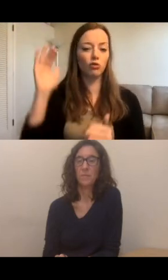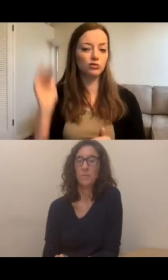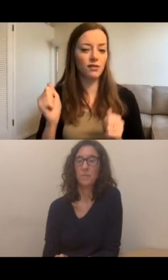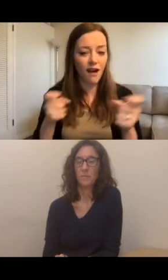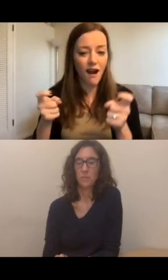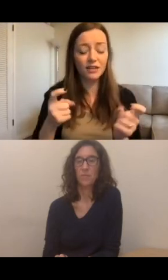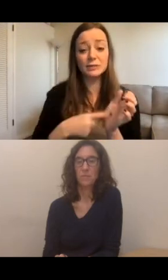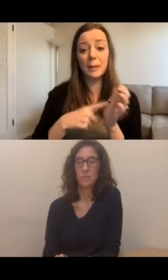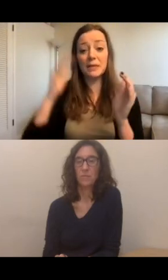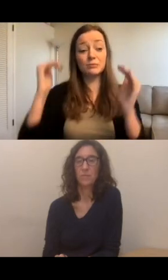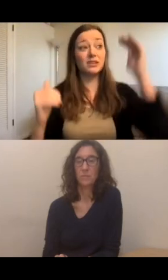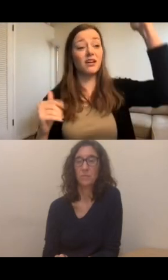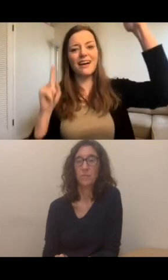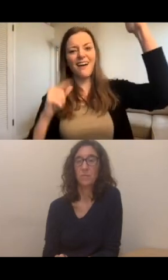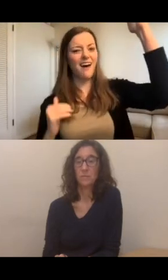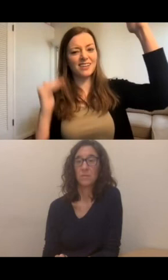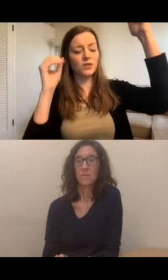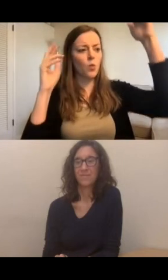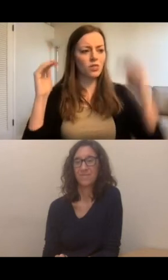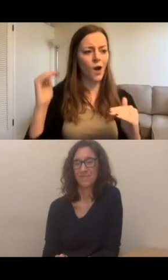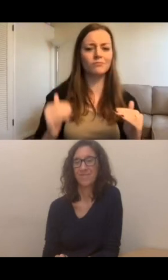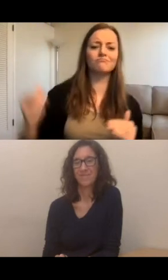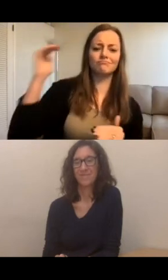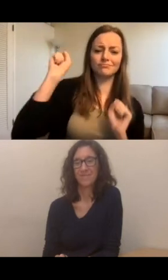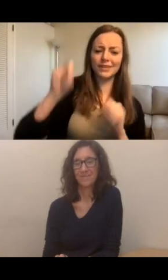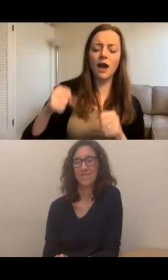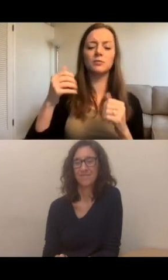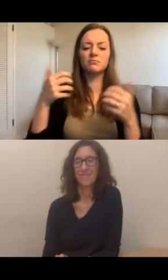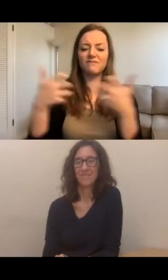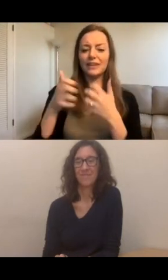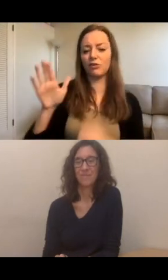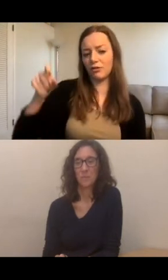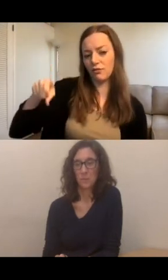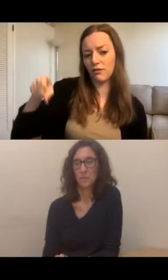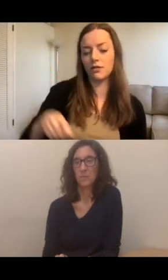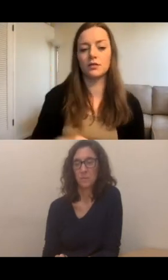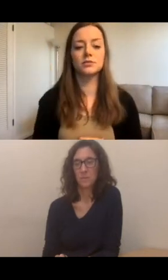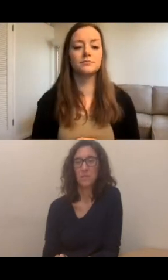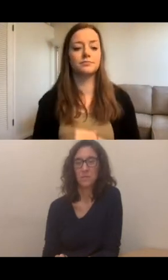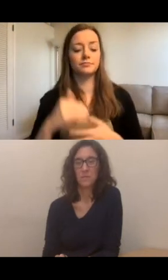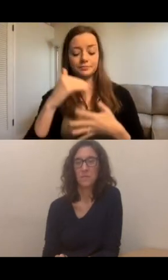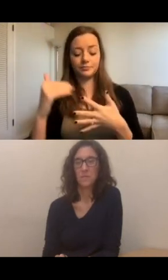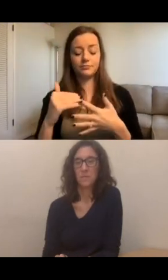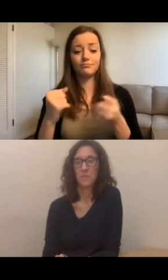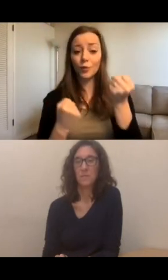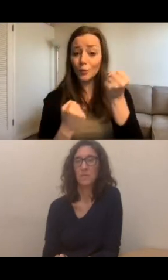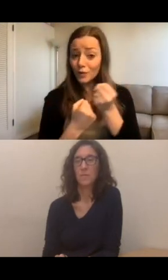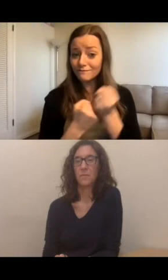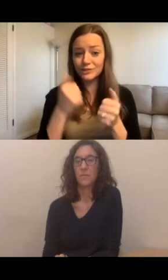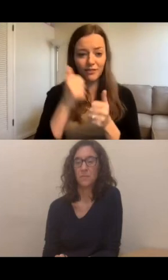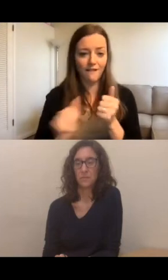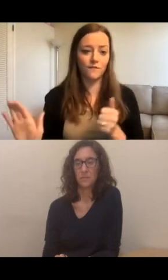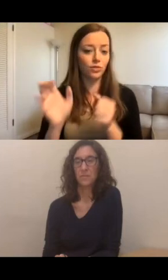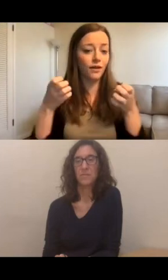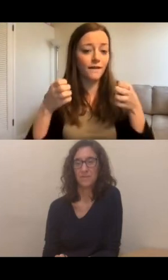handle. Sometimes expectations can be too high for a child to reach, or in some cases, it may be too low. It's best to find expectations that fit their